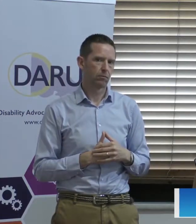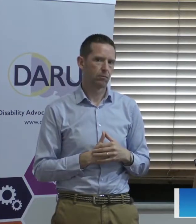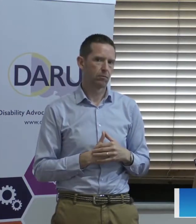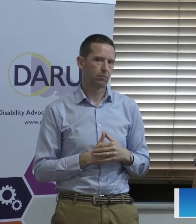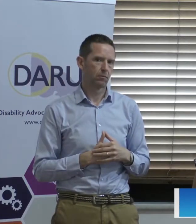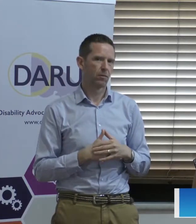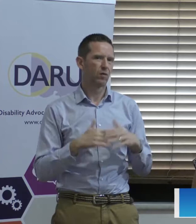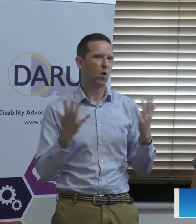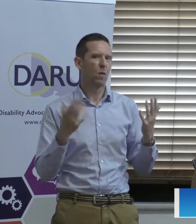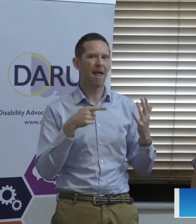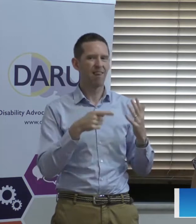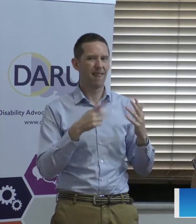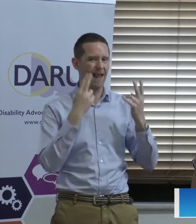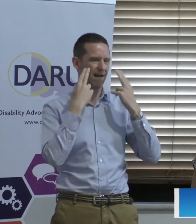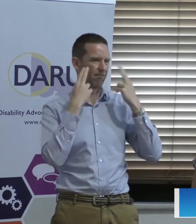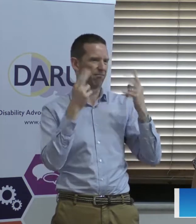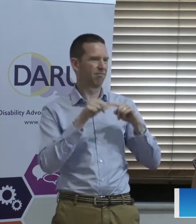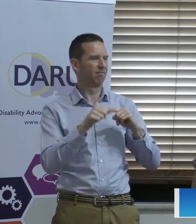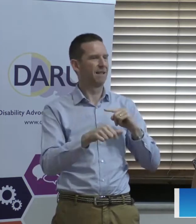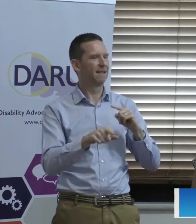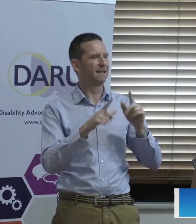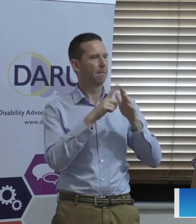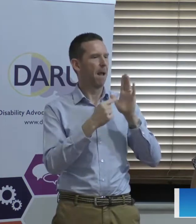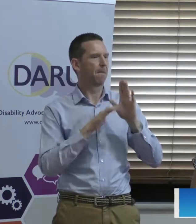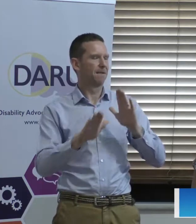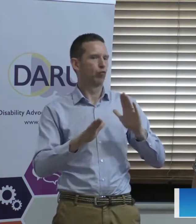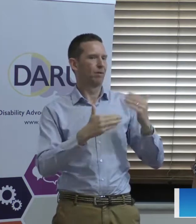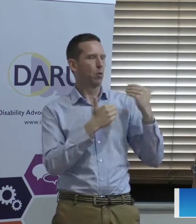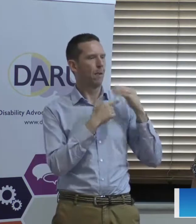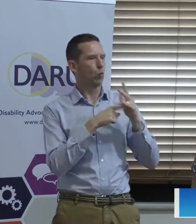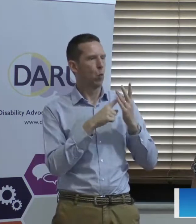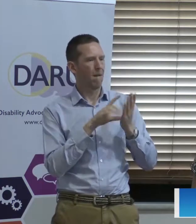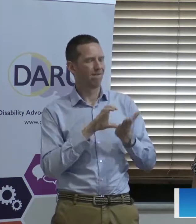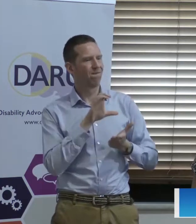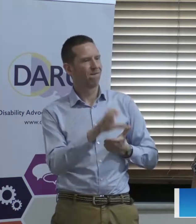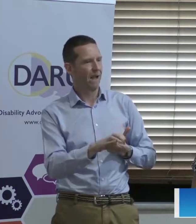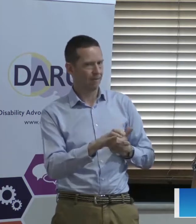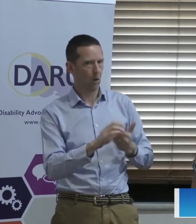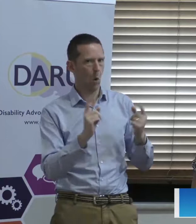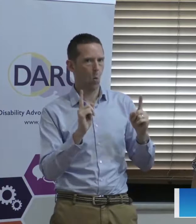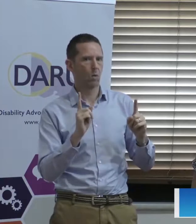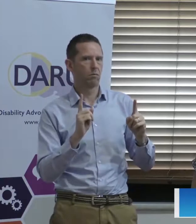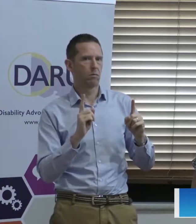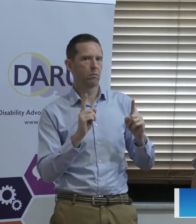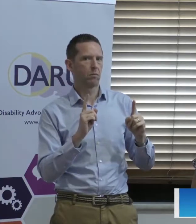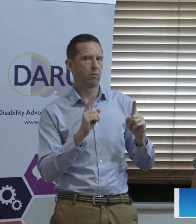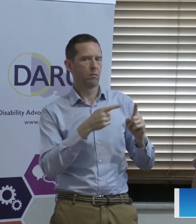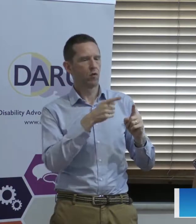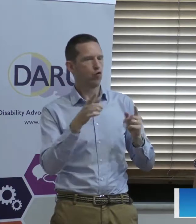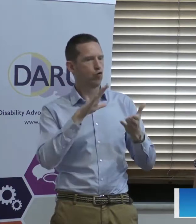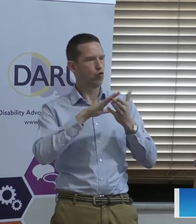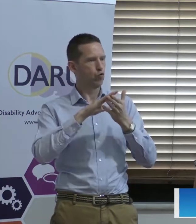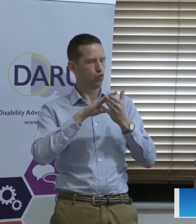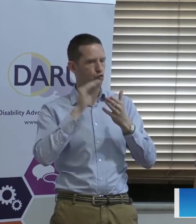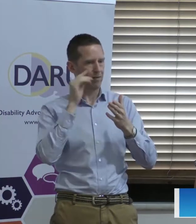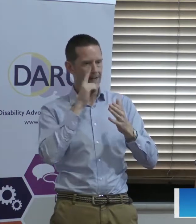then follows that it's the department's responsibility to fund whatever's needed to get the students' means to communicate in